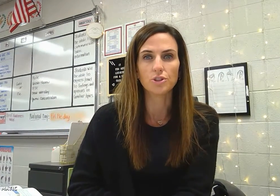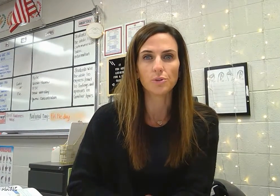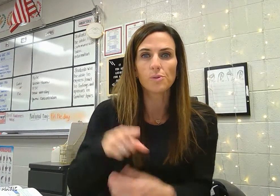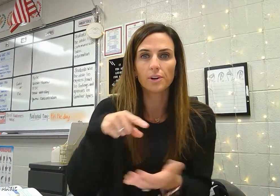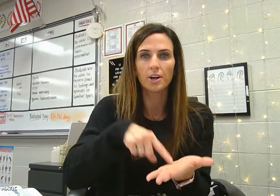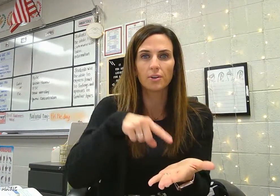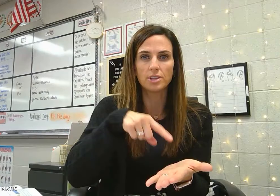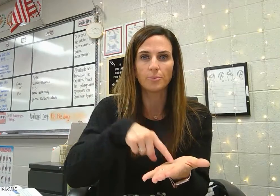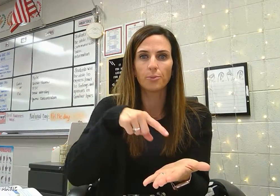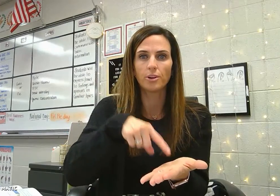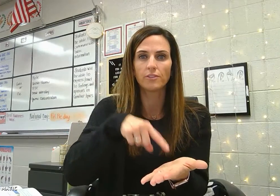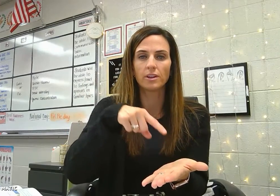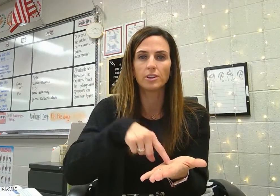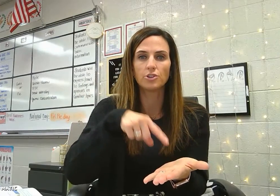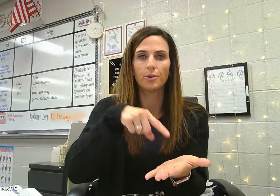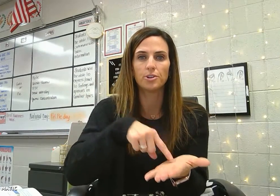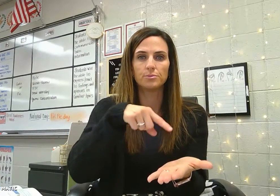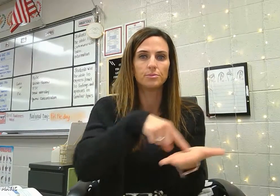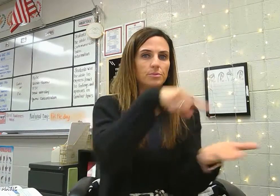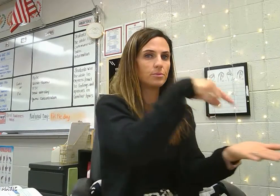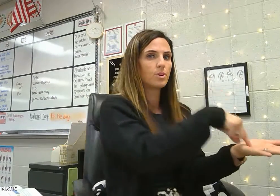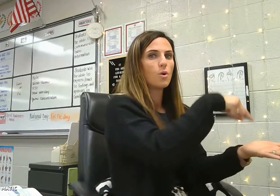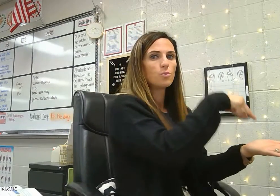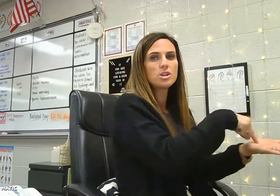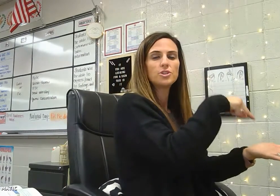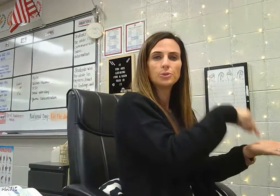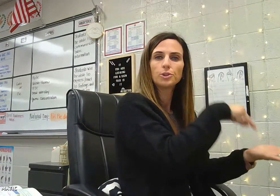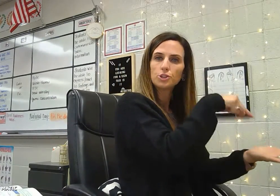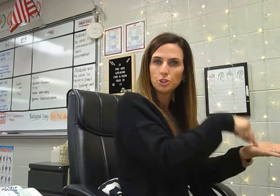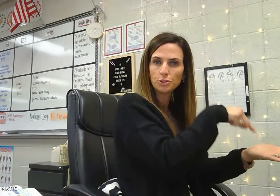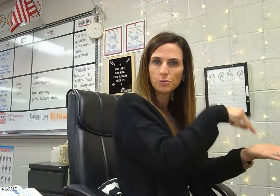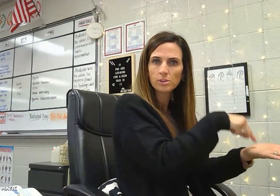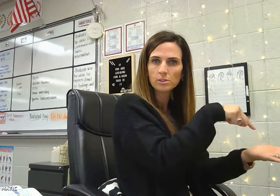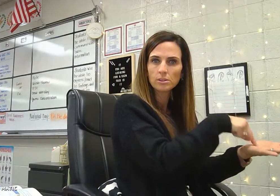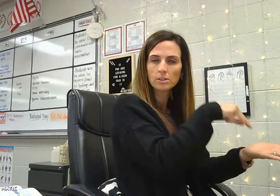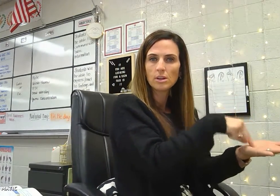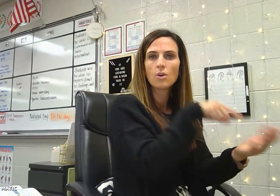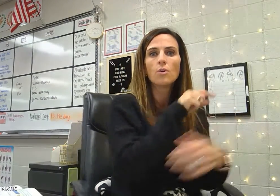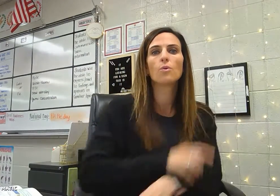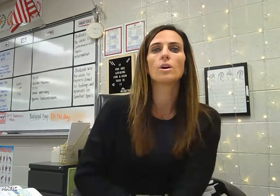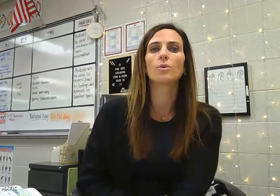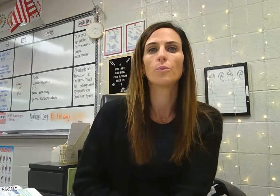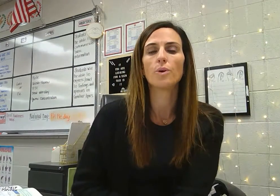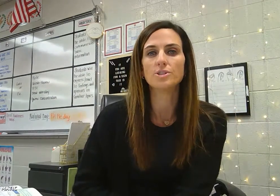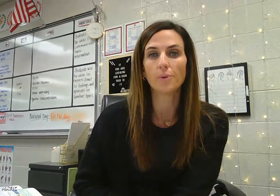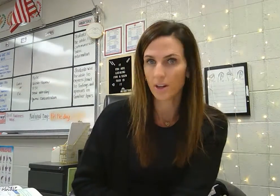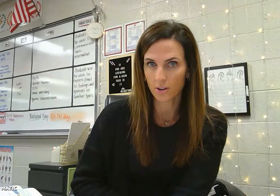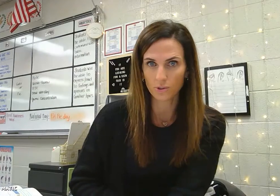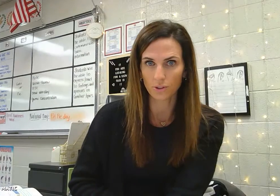Do or owe, tap your pointer finger in your palm. When is homework due? Or what do I owe